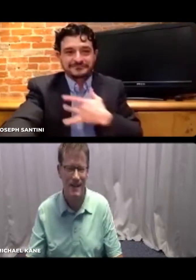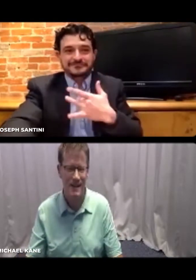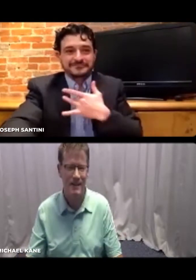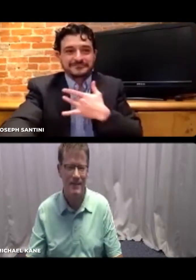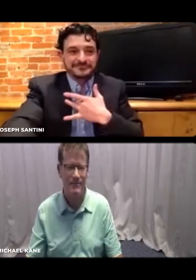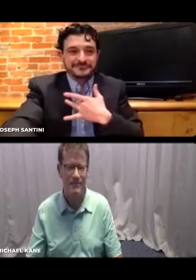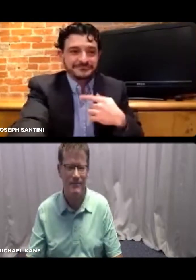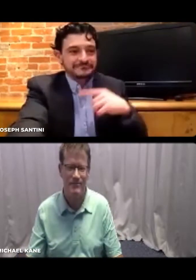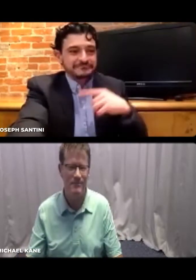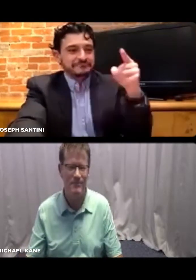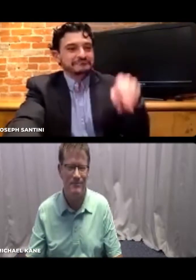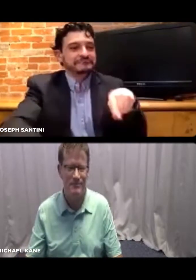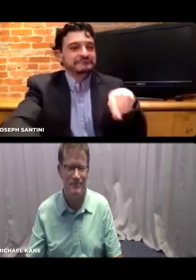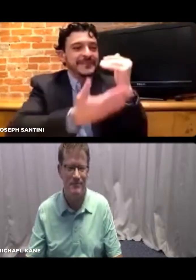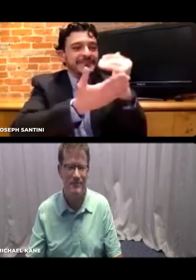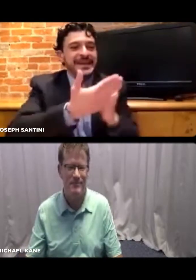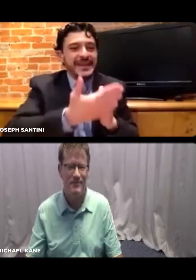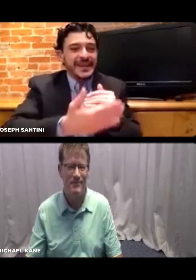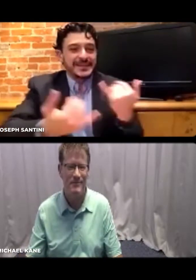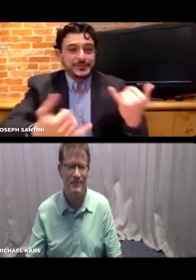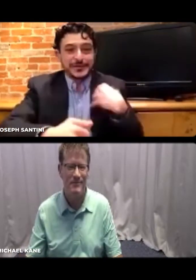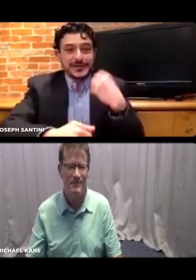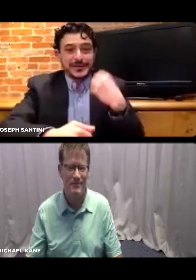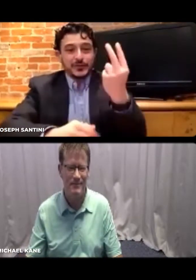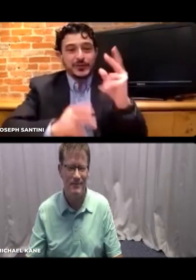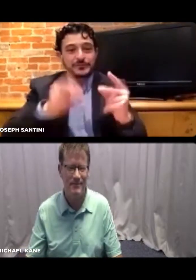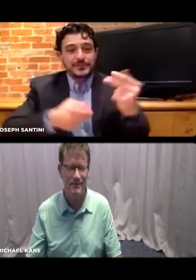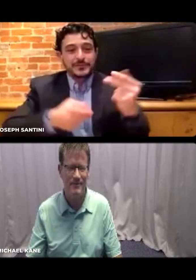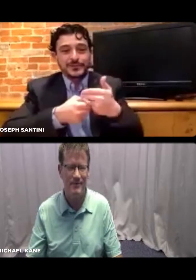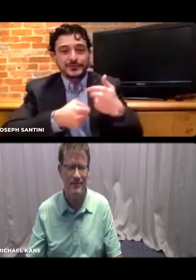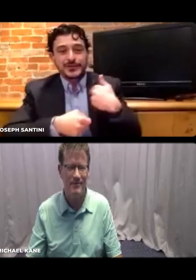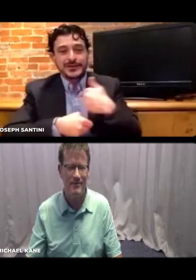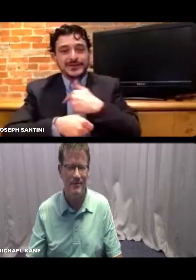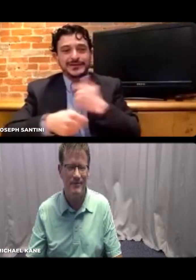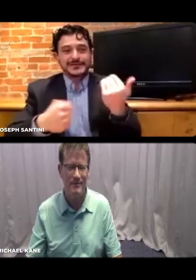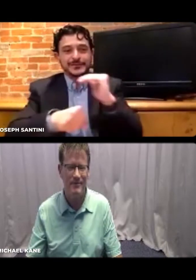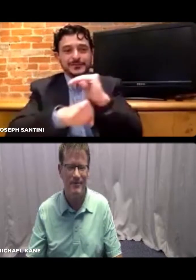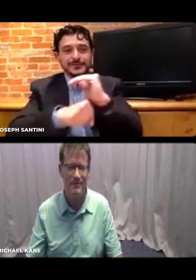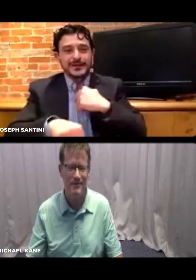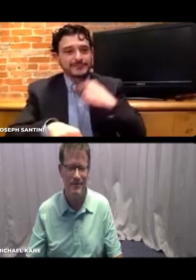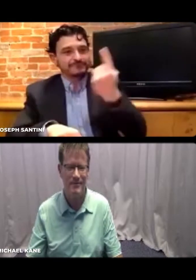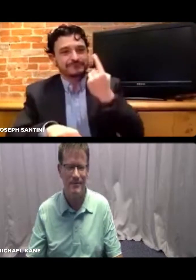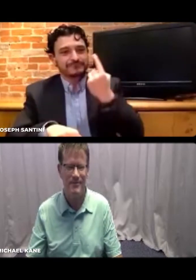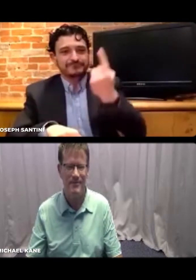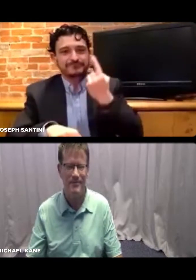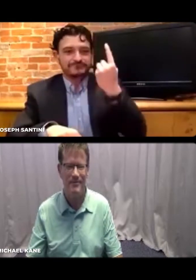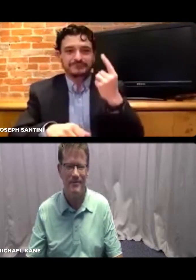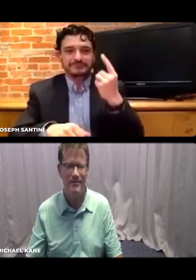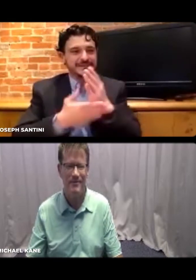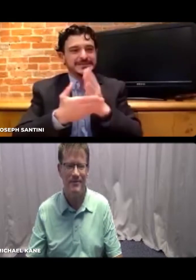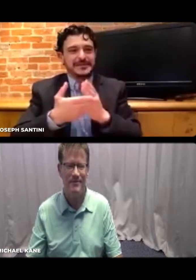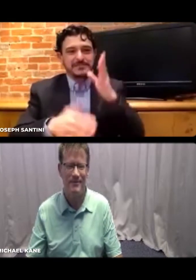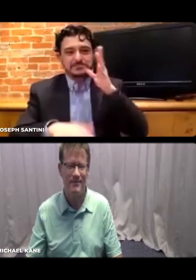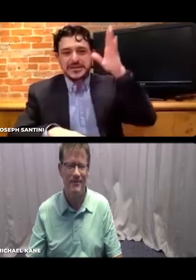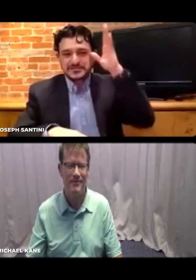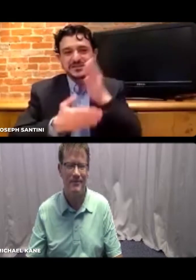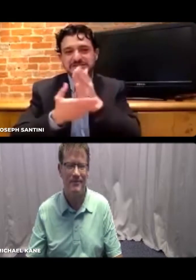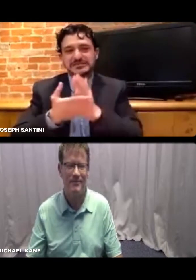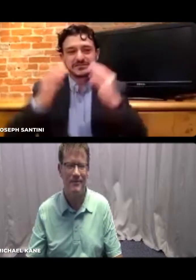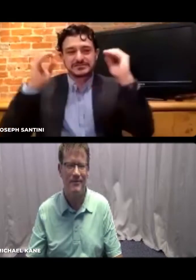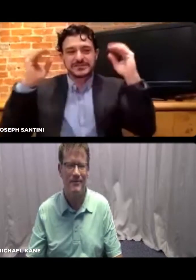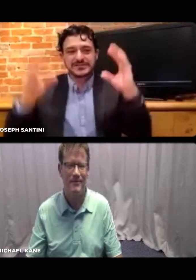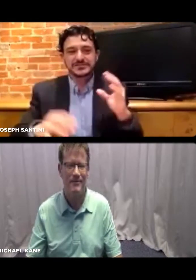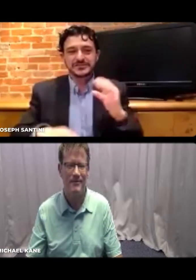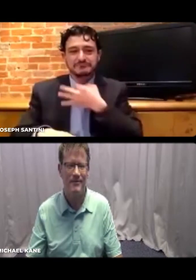I have about the same feeling. I see 12 attendees tonight. Pretty sure some are parents, some are teachers, but I'm